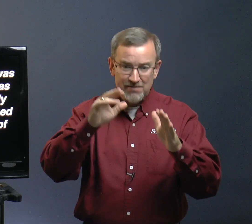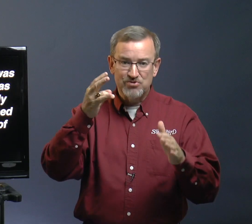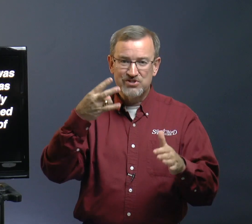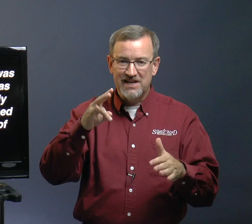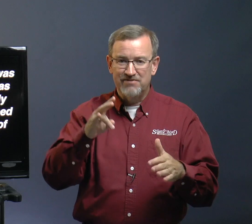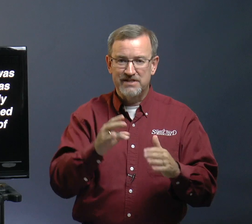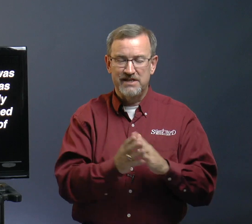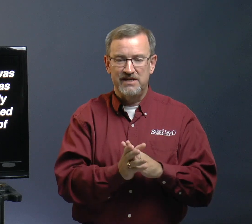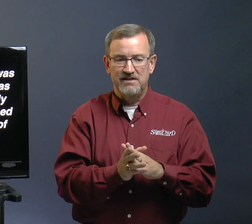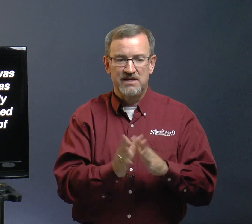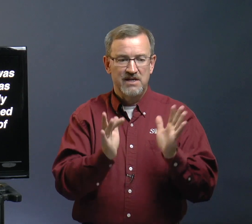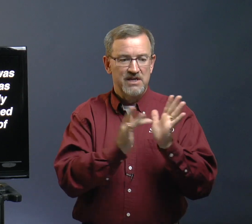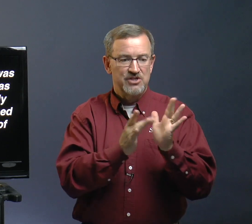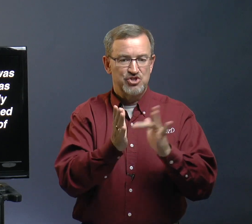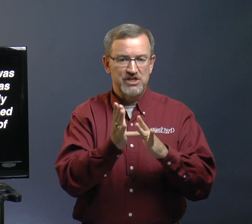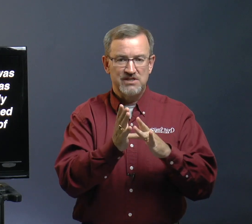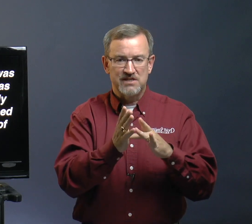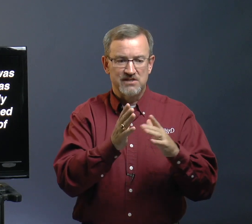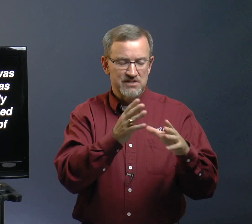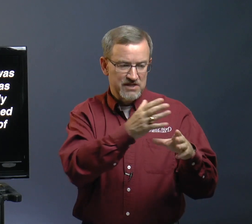chapter 17,